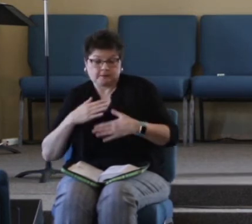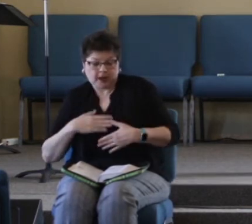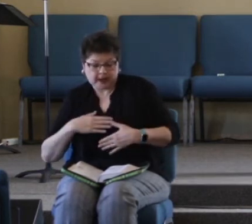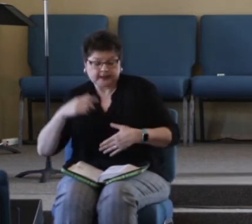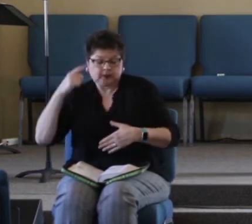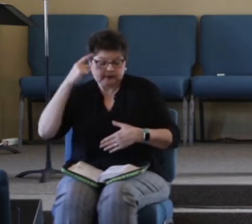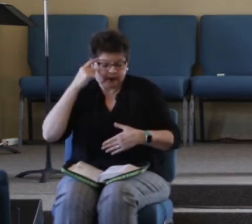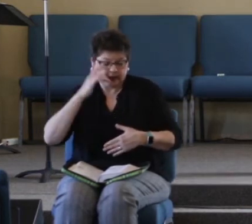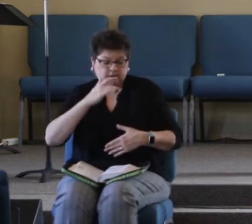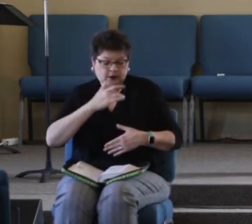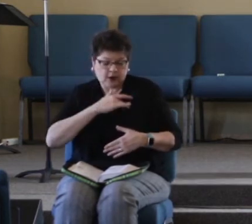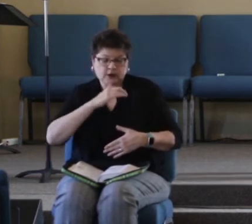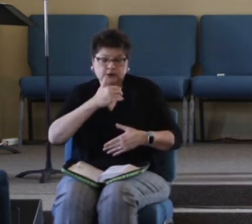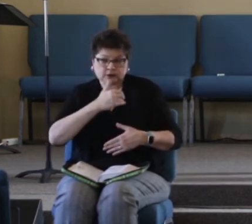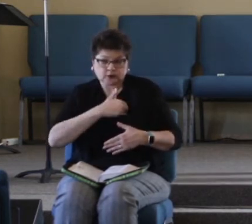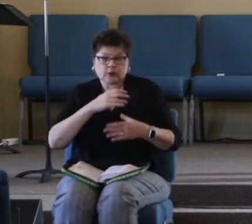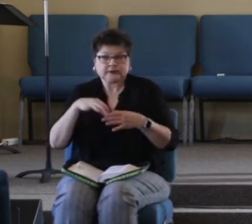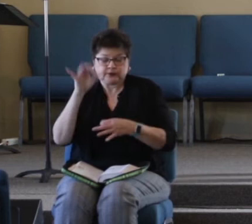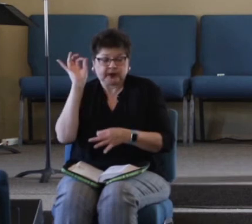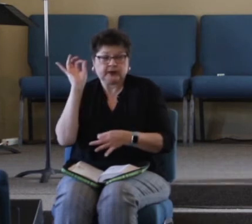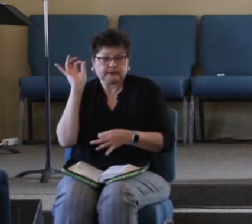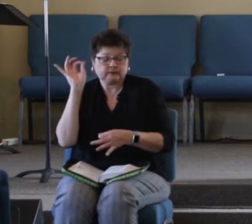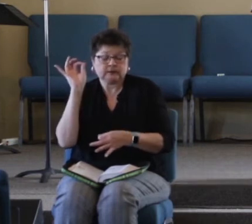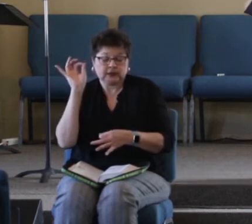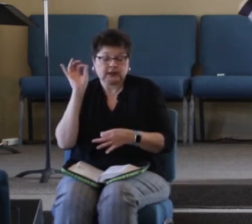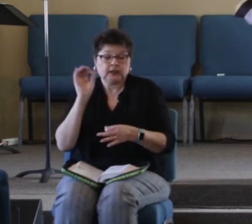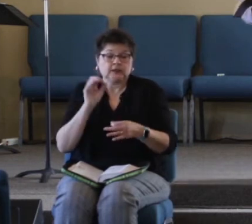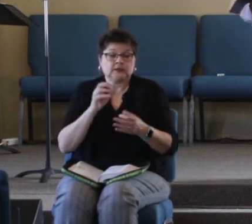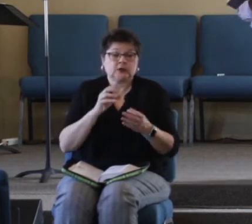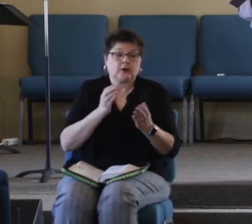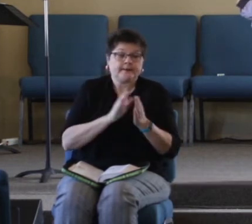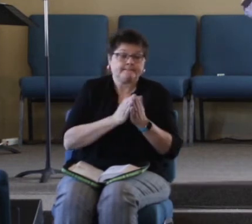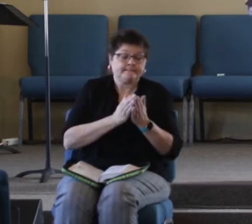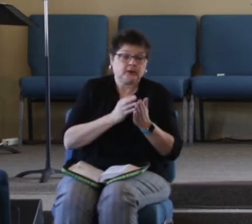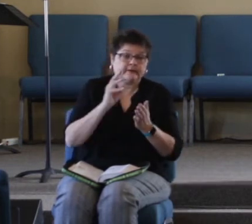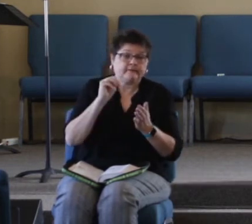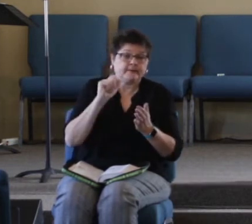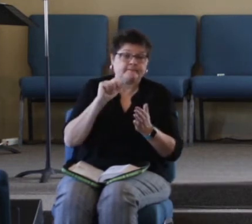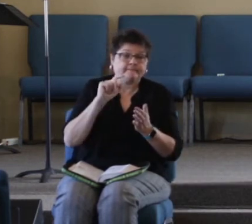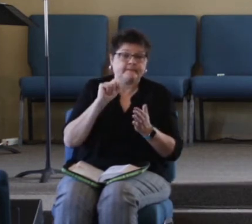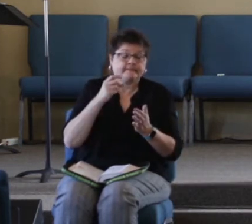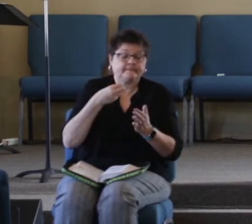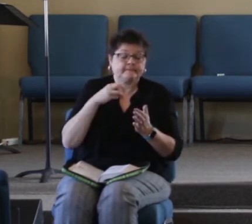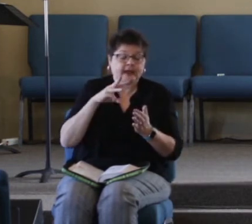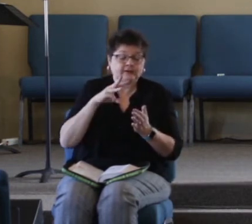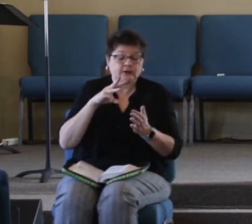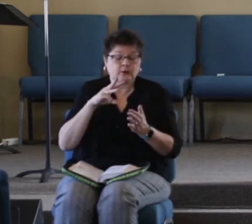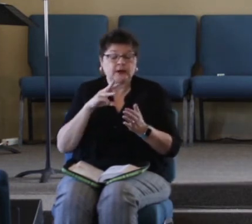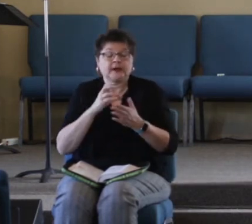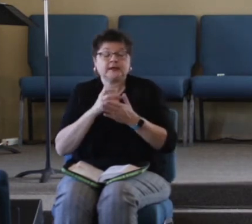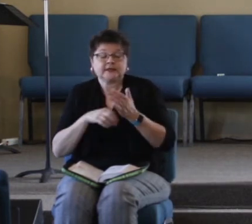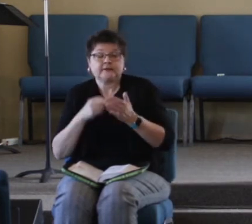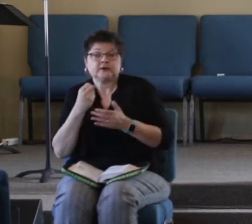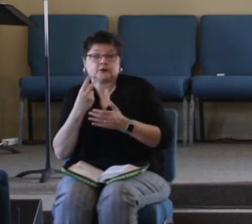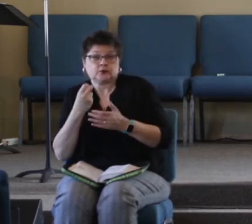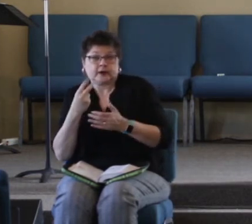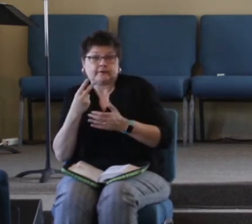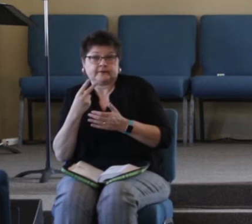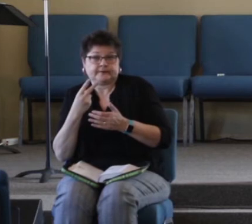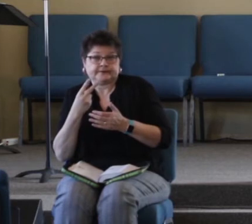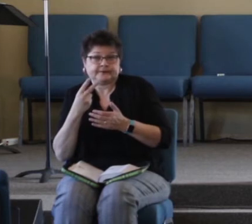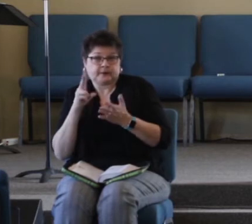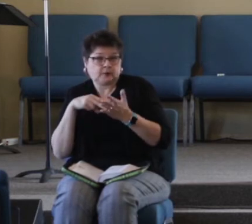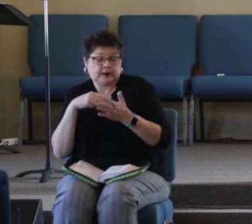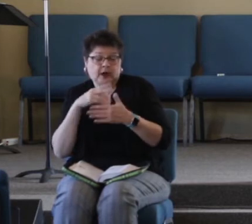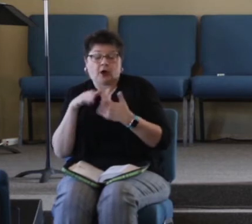with heart, with soul, and with spirit. And so in Matthew chapter 4, beginning in verse 12, the scriptures are going to come up, and I'm going to read this whole thing. I